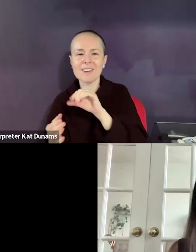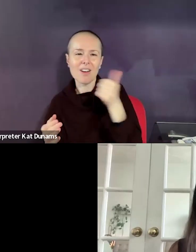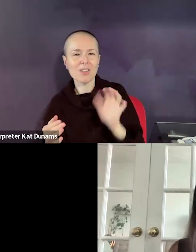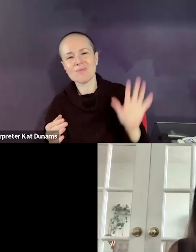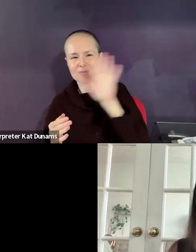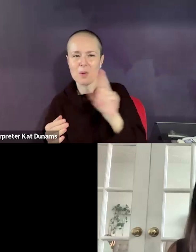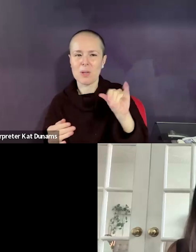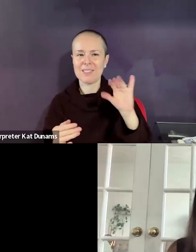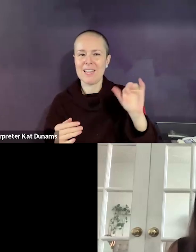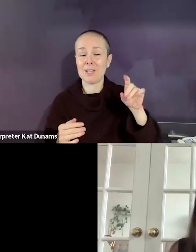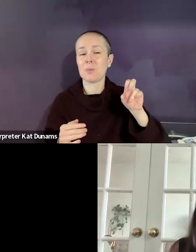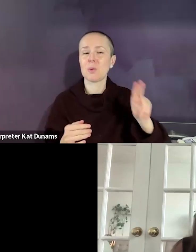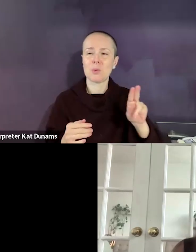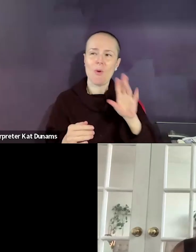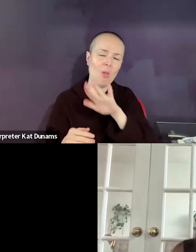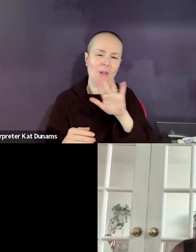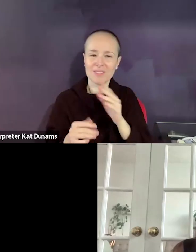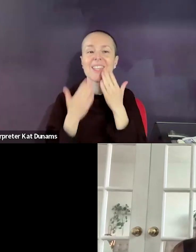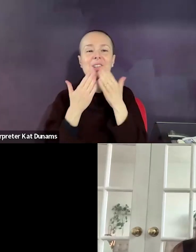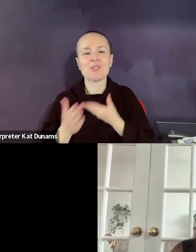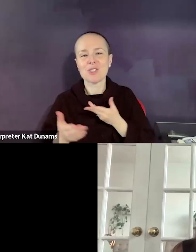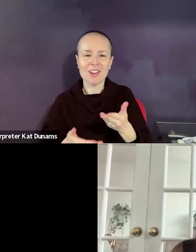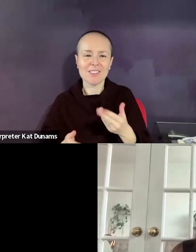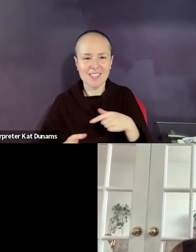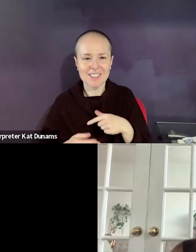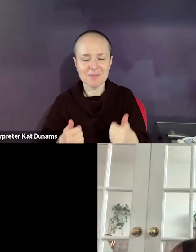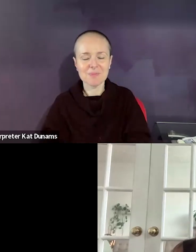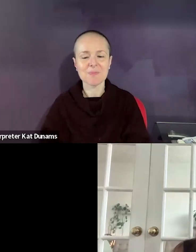And again, thank you for having us here.